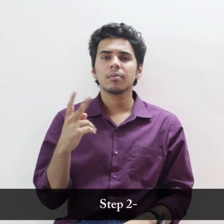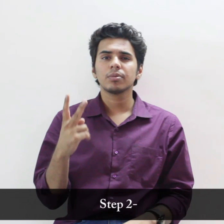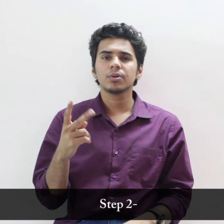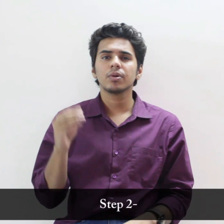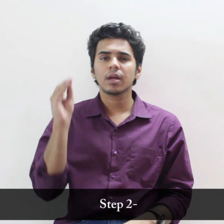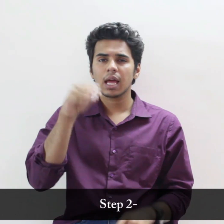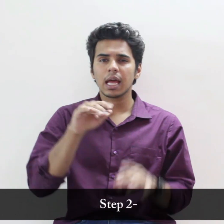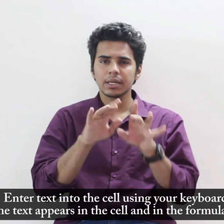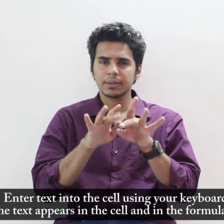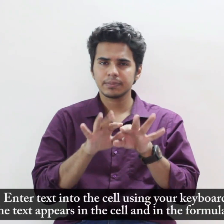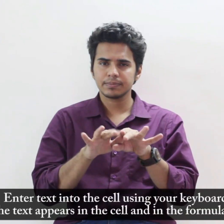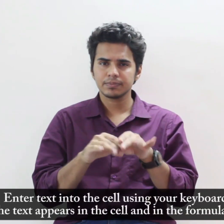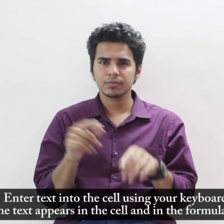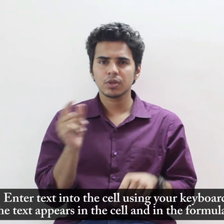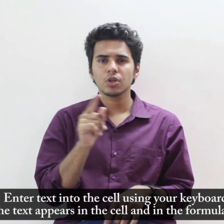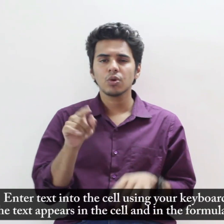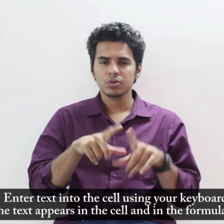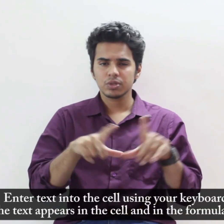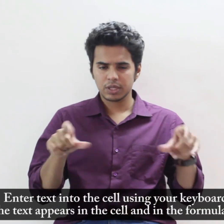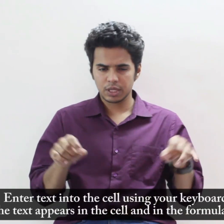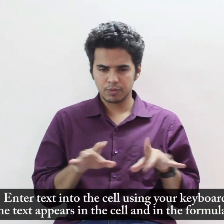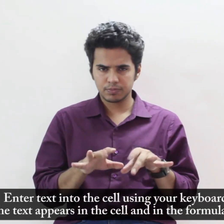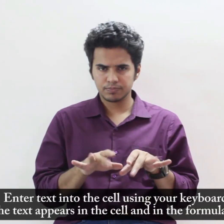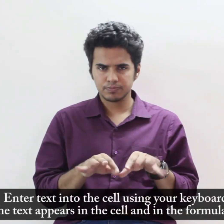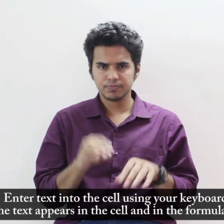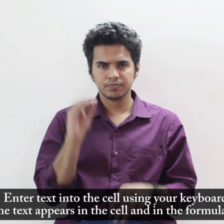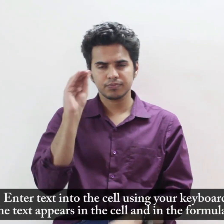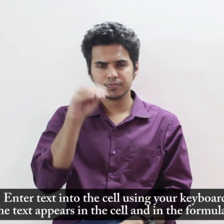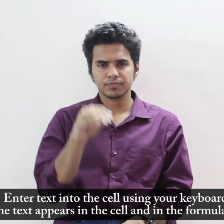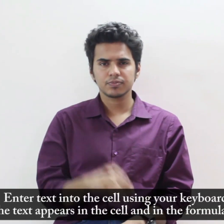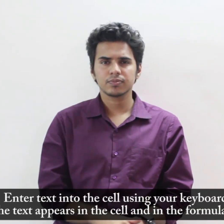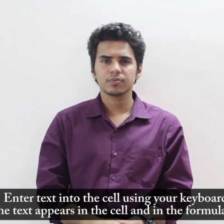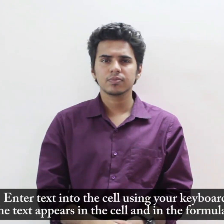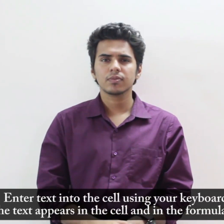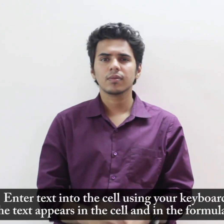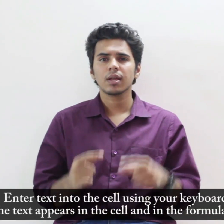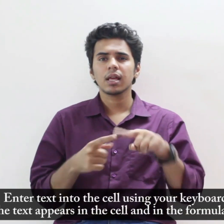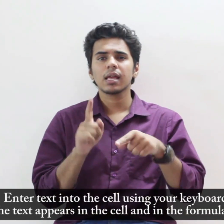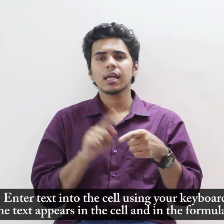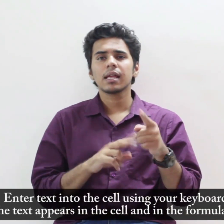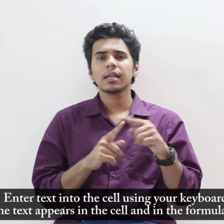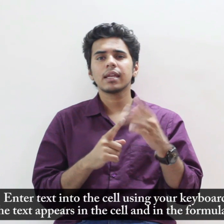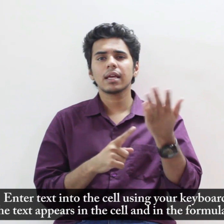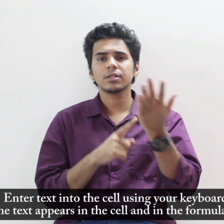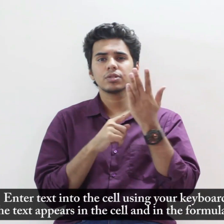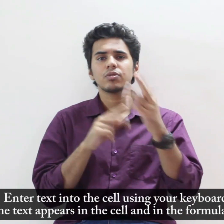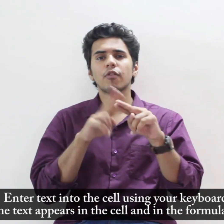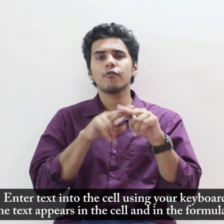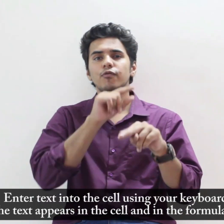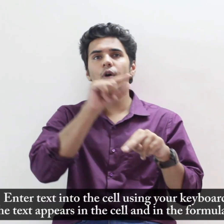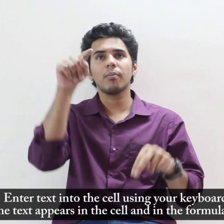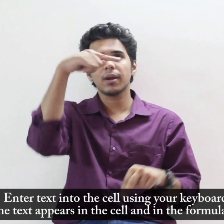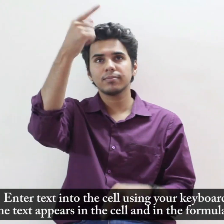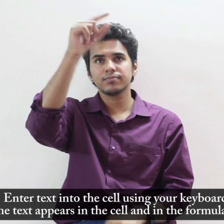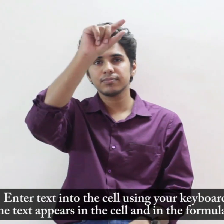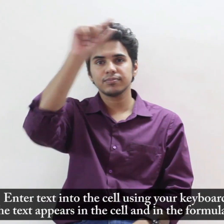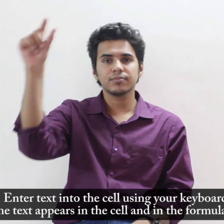Step 2. Enter text into the cell using your keyboard. The text appears in the cell and in the formula